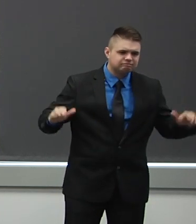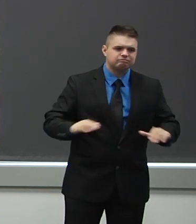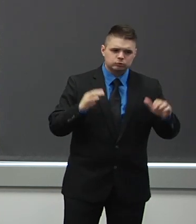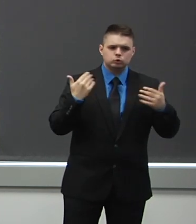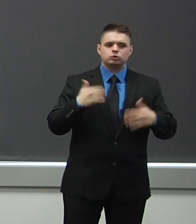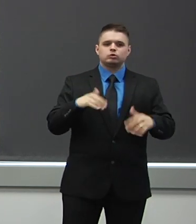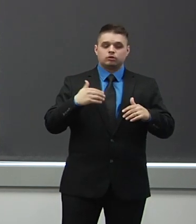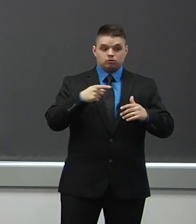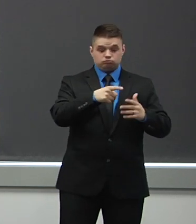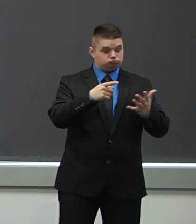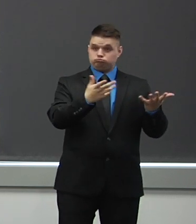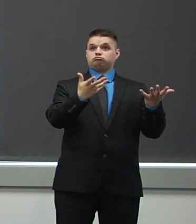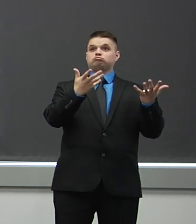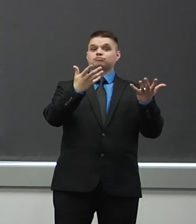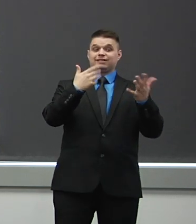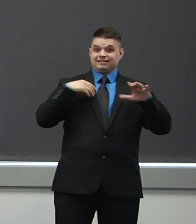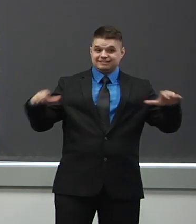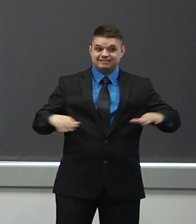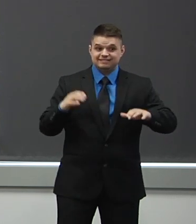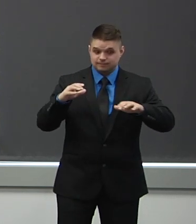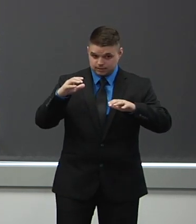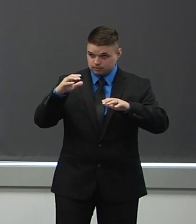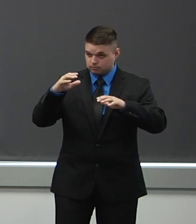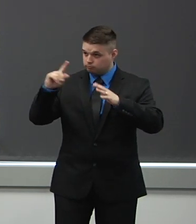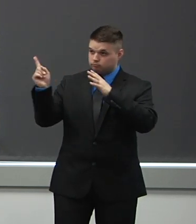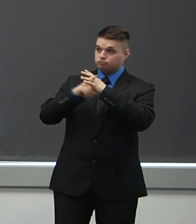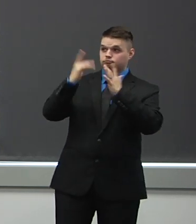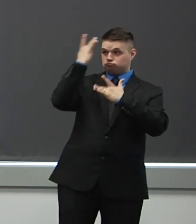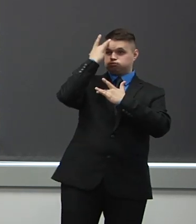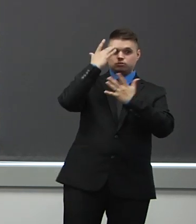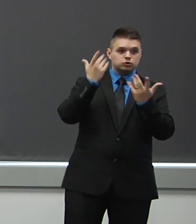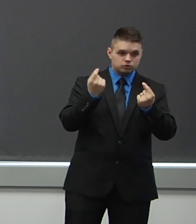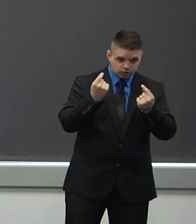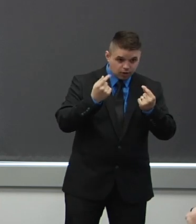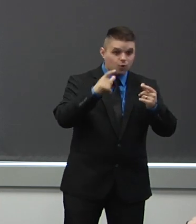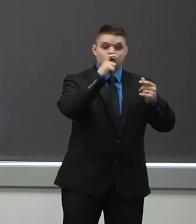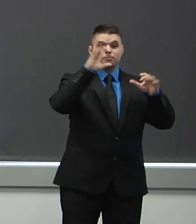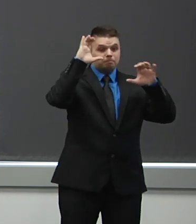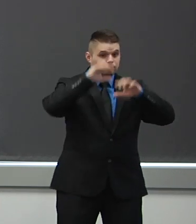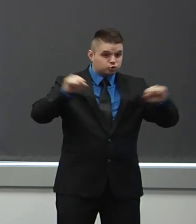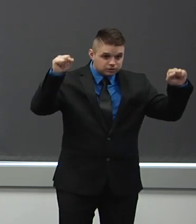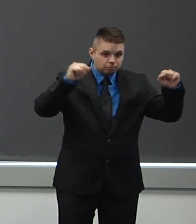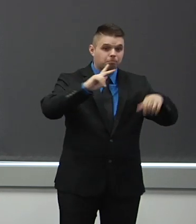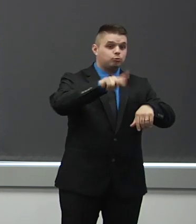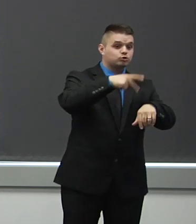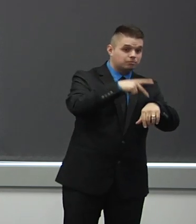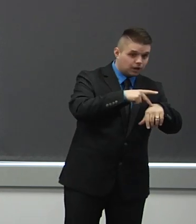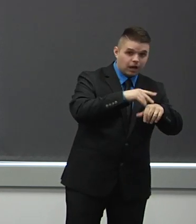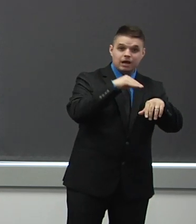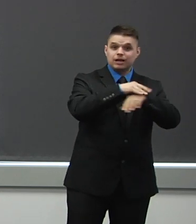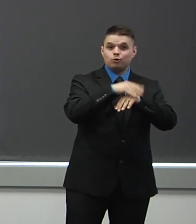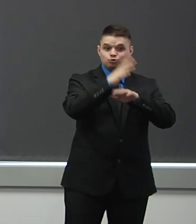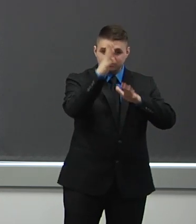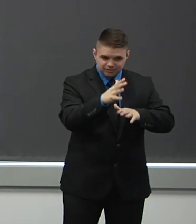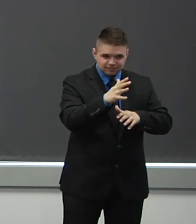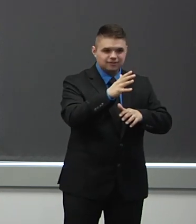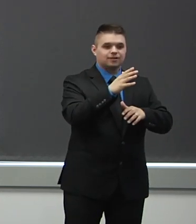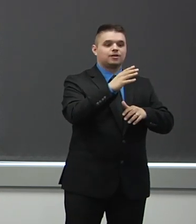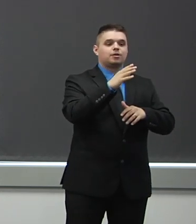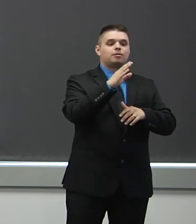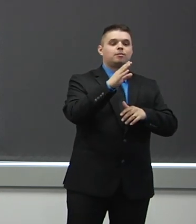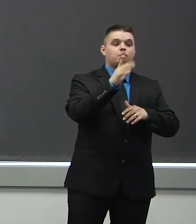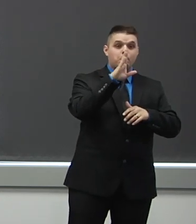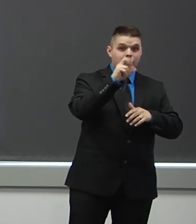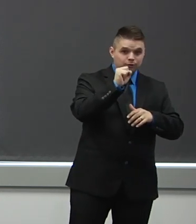Our teachers, our principals, our superintendents, our counselors, bus drivers, and food